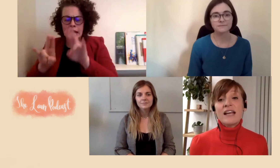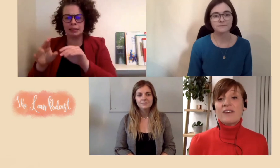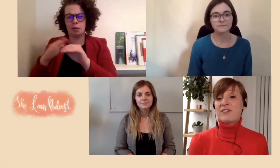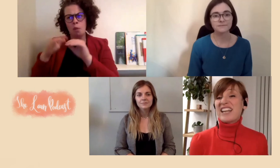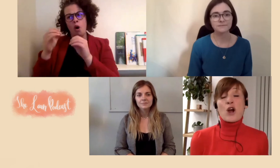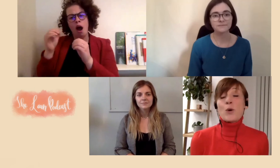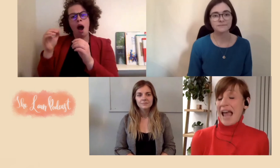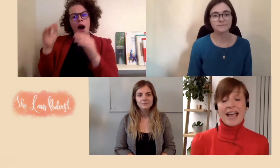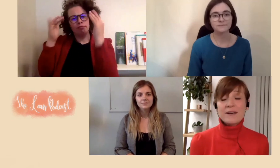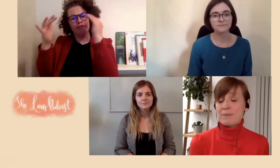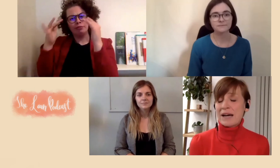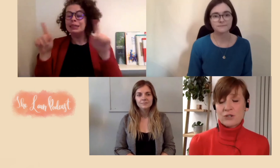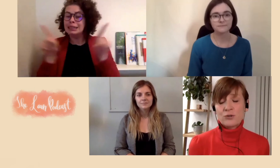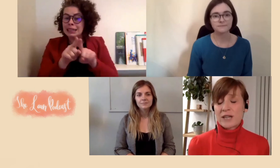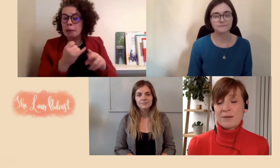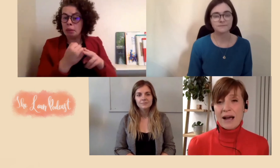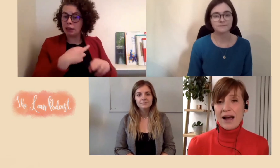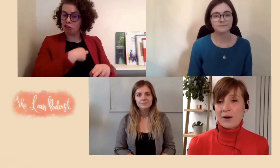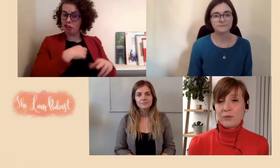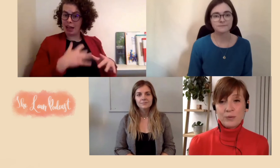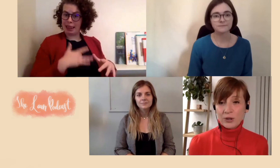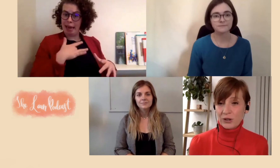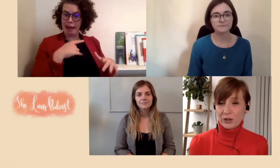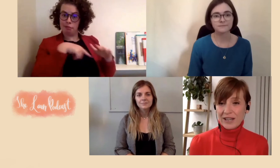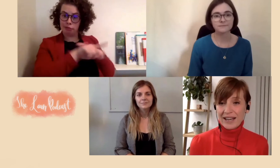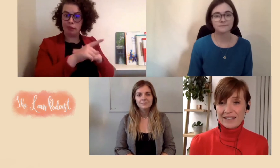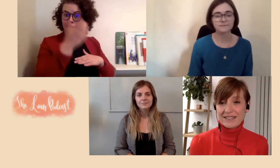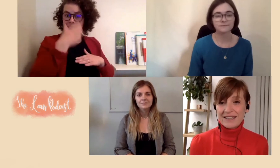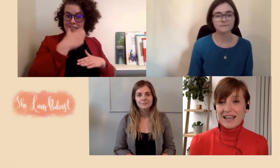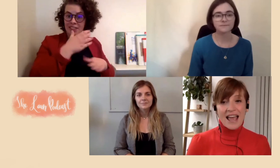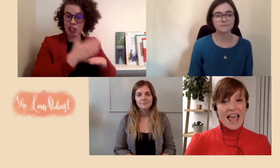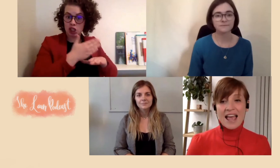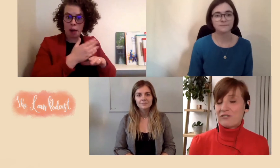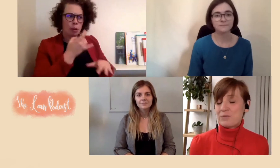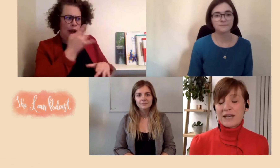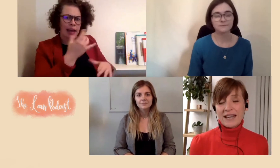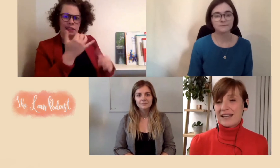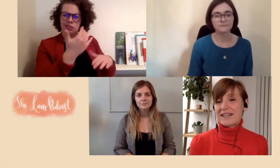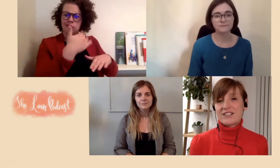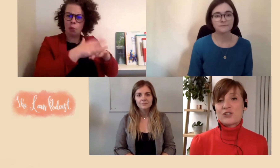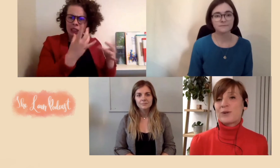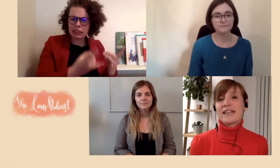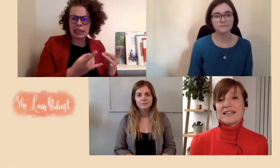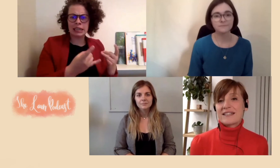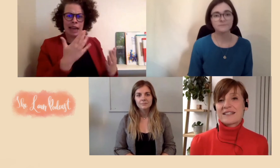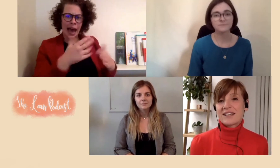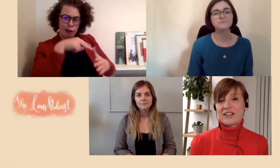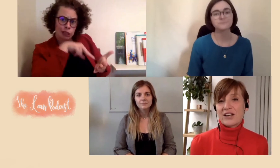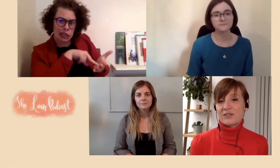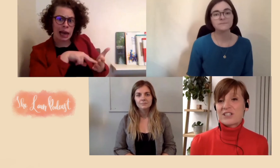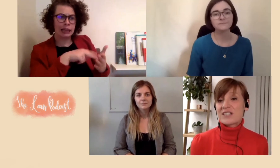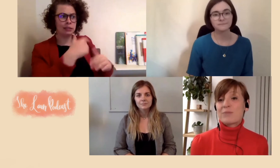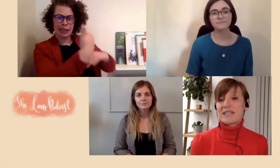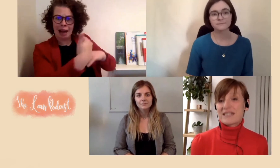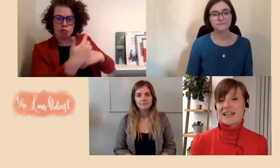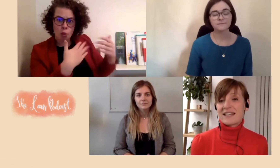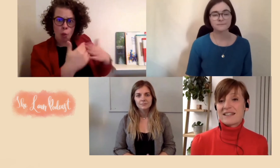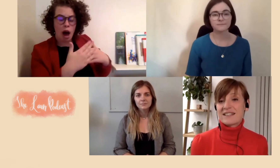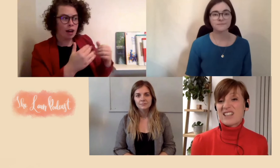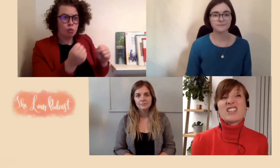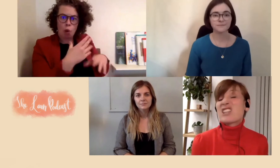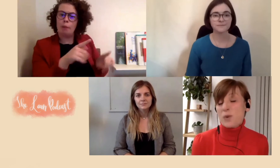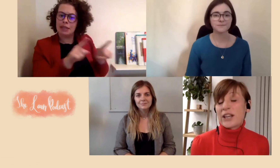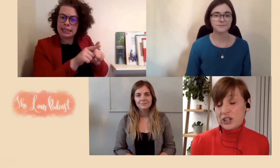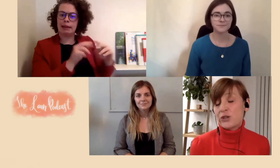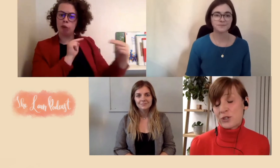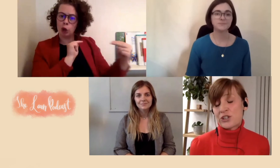position in as interpreters in these situations. It's all just taking a turn, a random turn on the road that